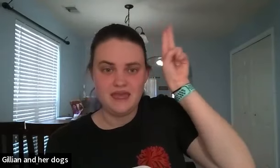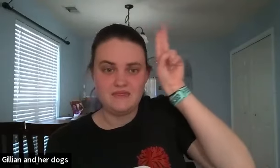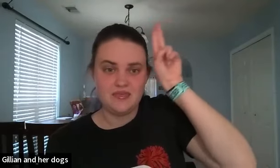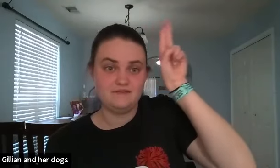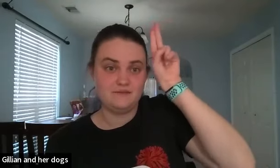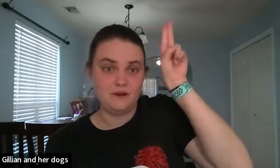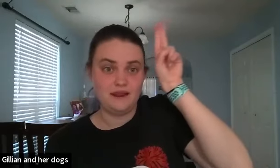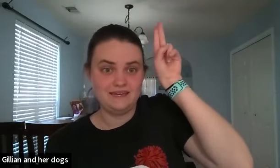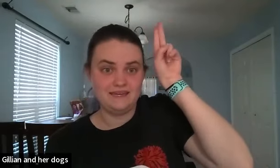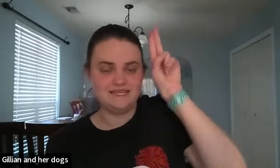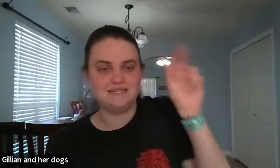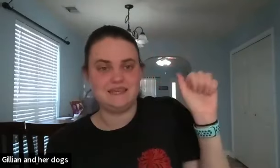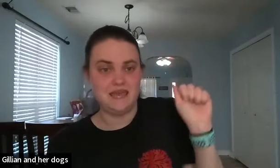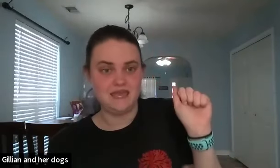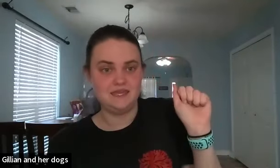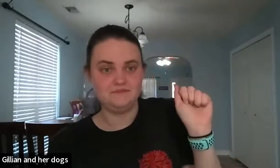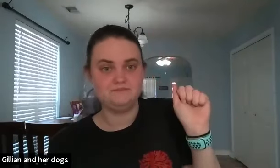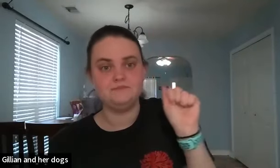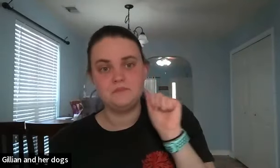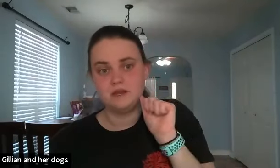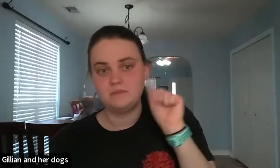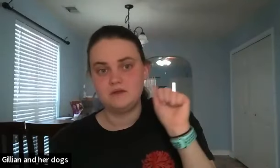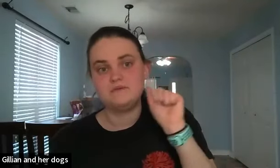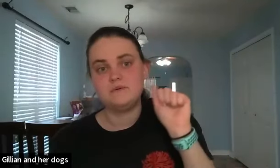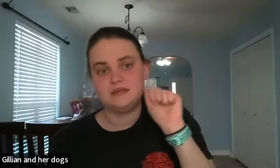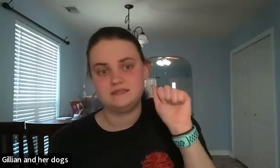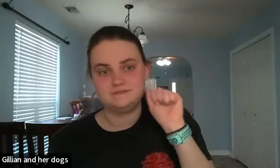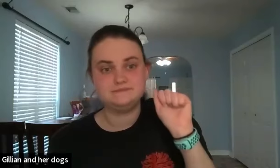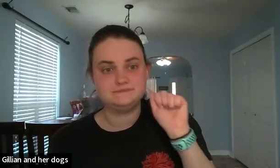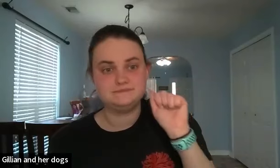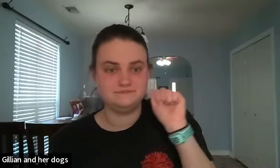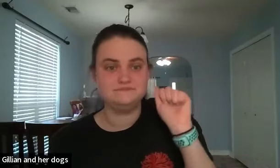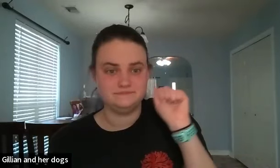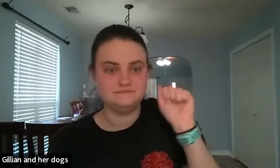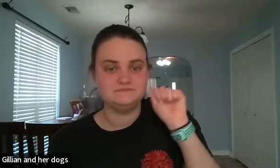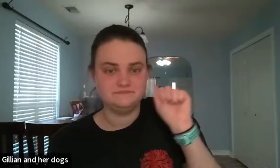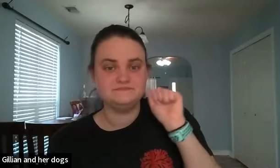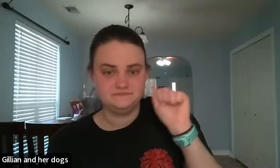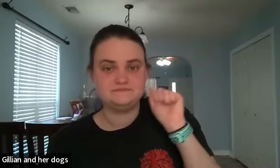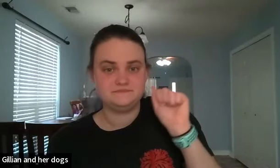And then for aunt, it's A, and by your mouth, aunt. Mm-hmm.